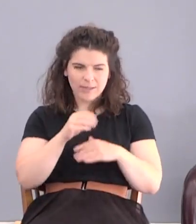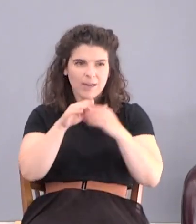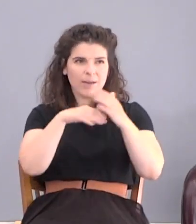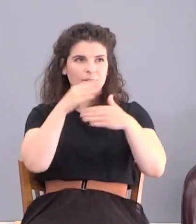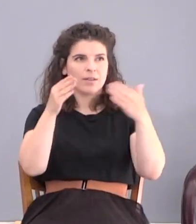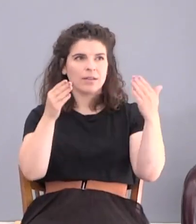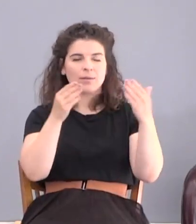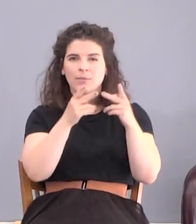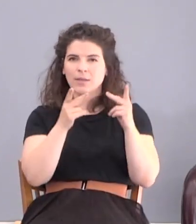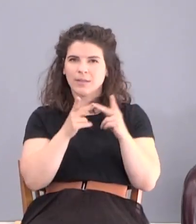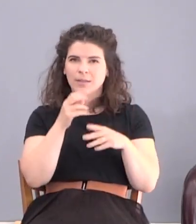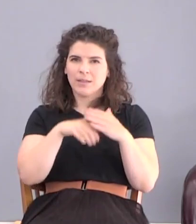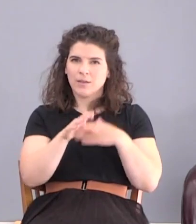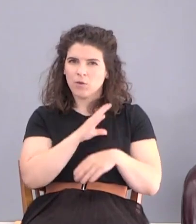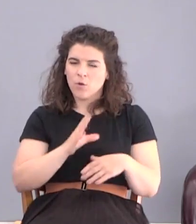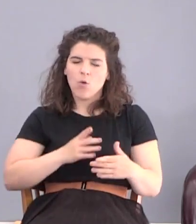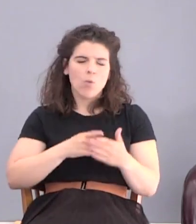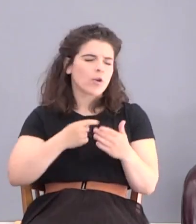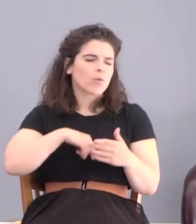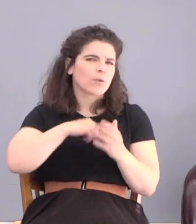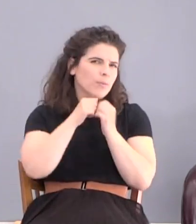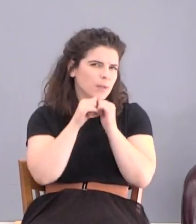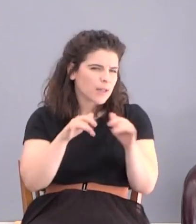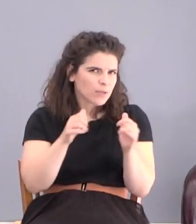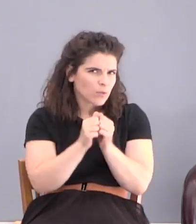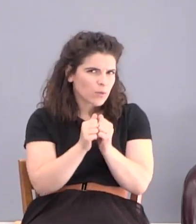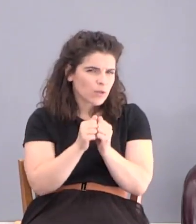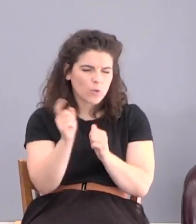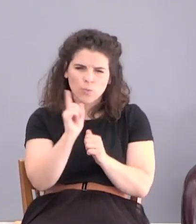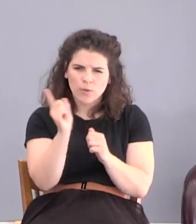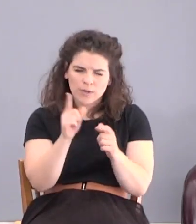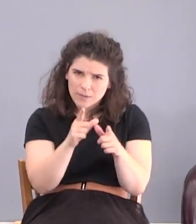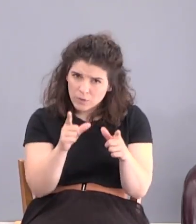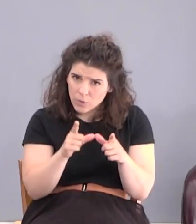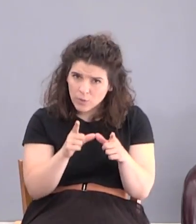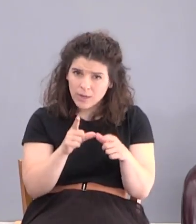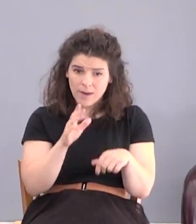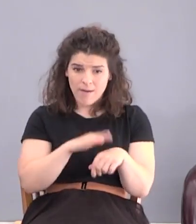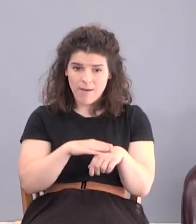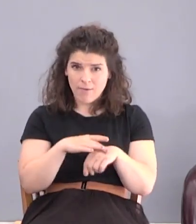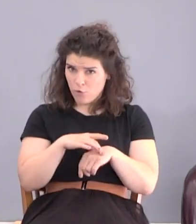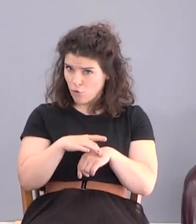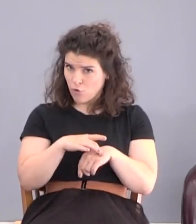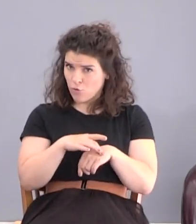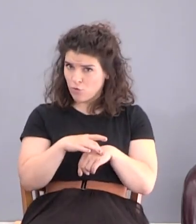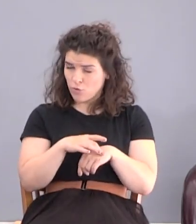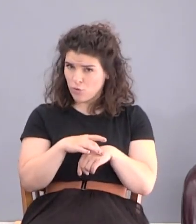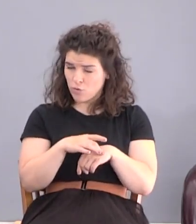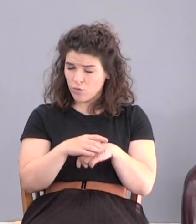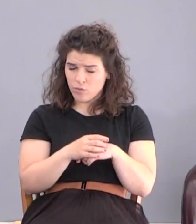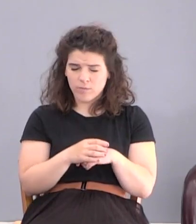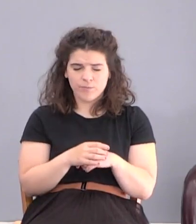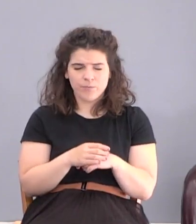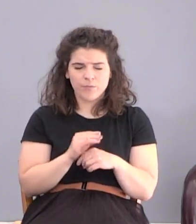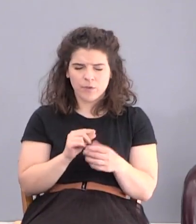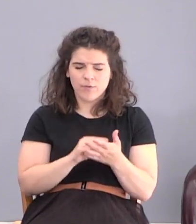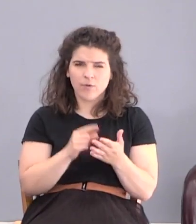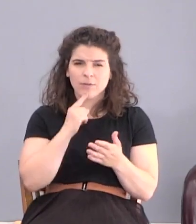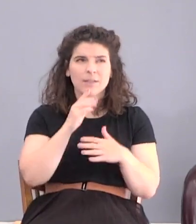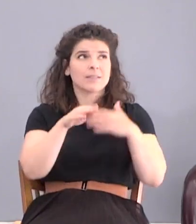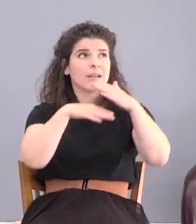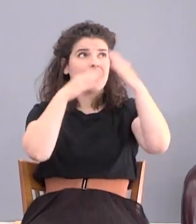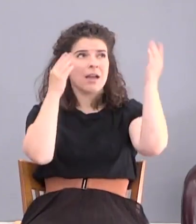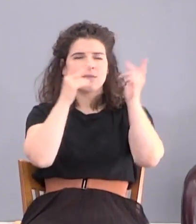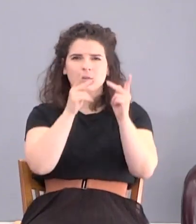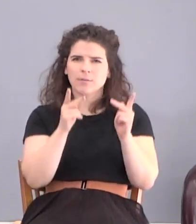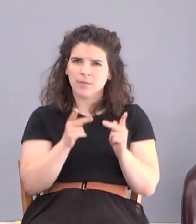we're blessed with something. What are we blessed with? Where's it located? Is it on the earth? The verse says it's in heavenly